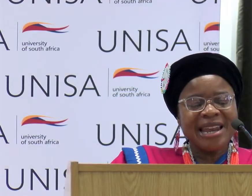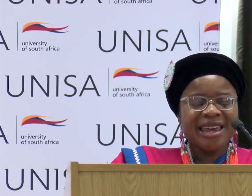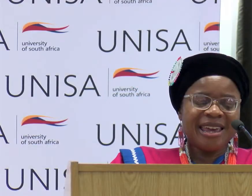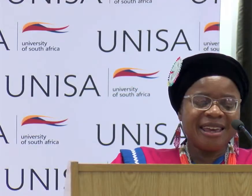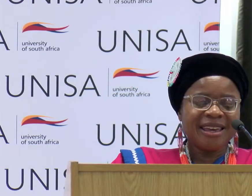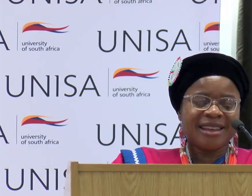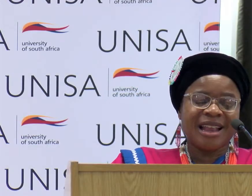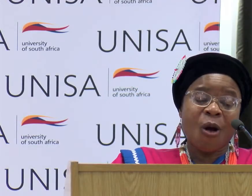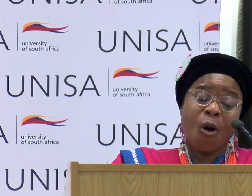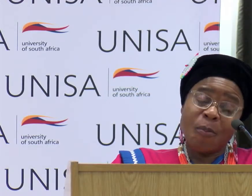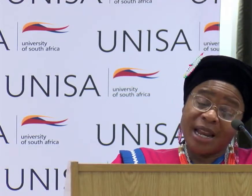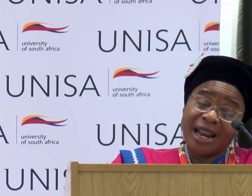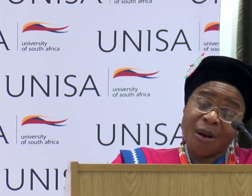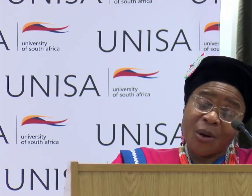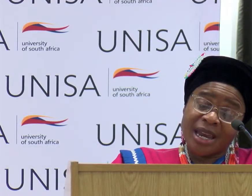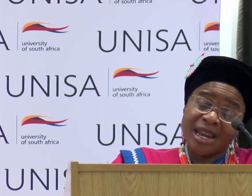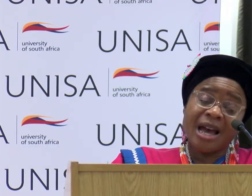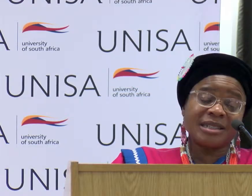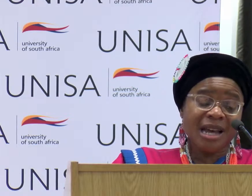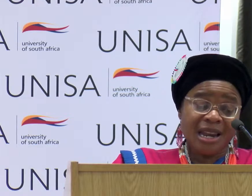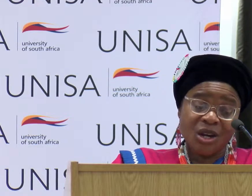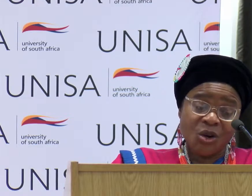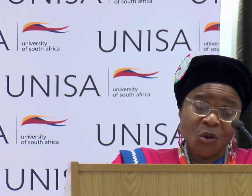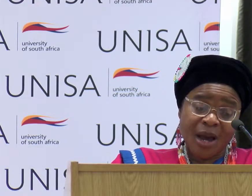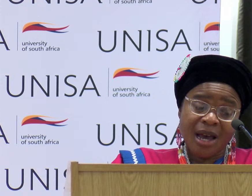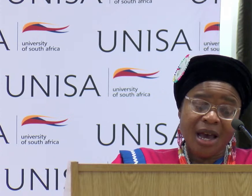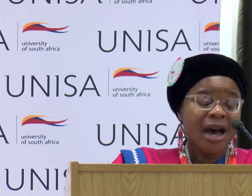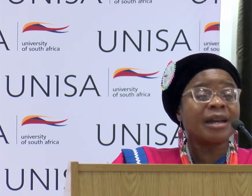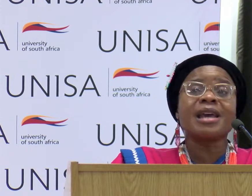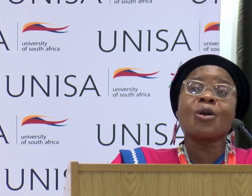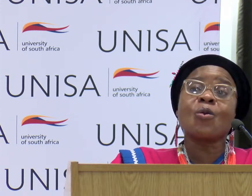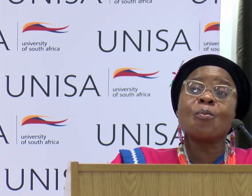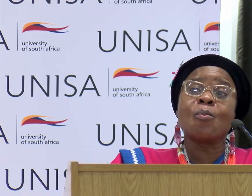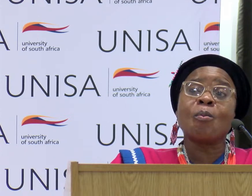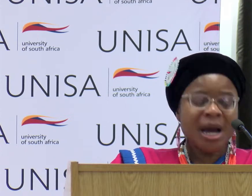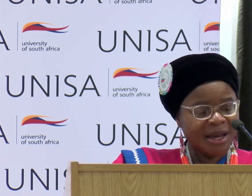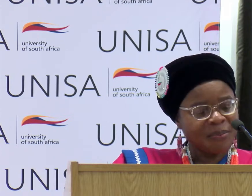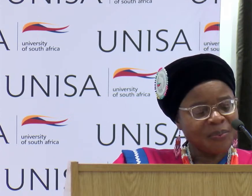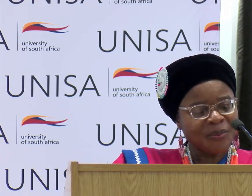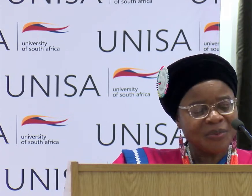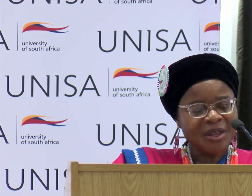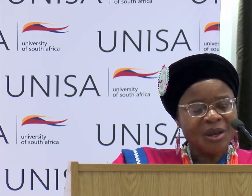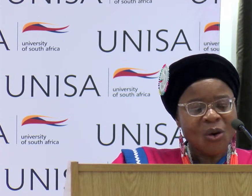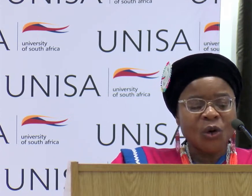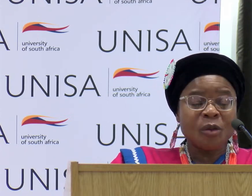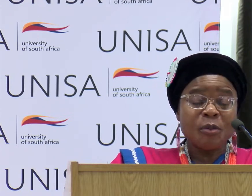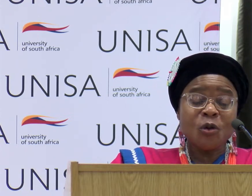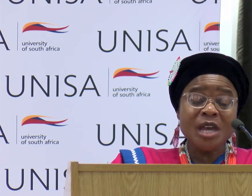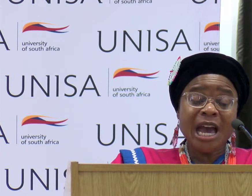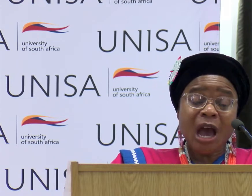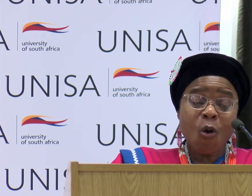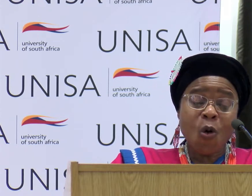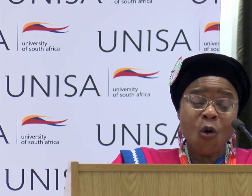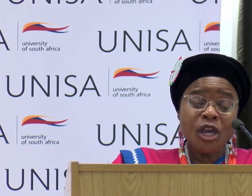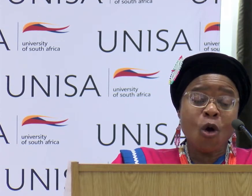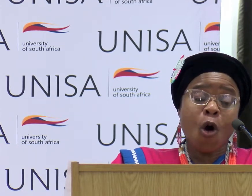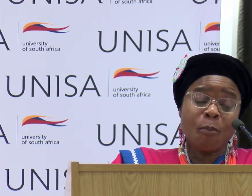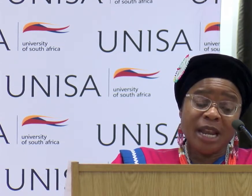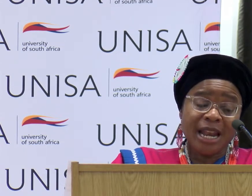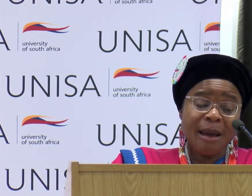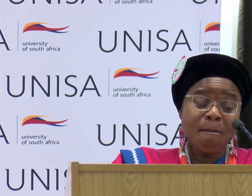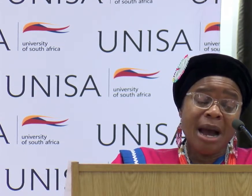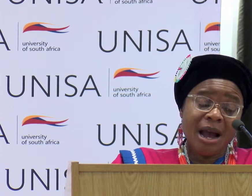Gomme bjale ke tla opelela wena, Athandwa, a rialo Mma. Gore pelo ya gago